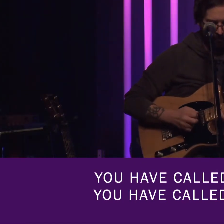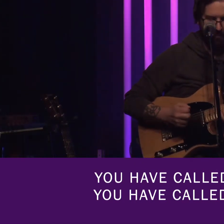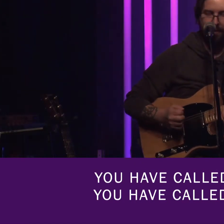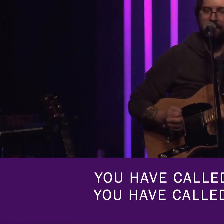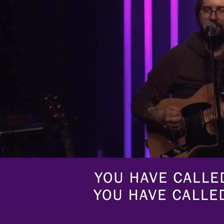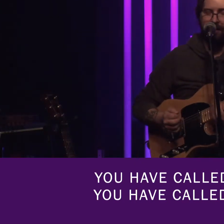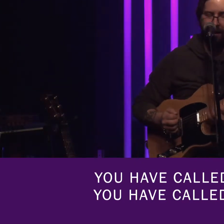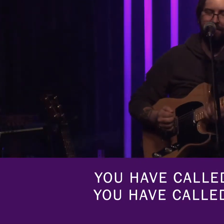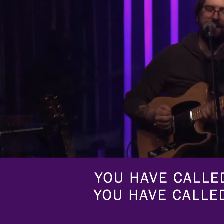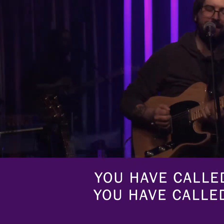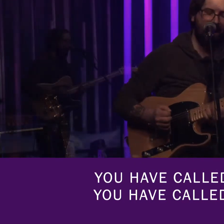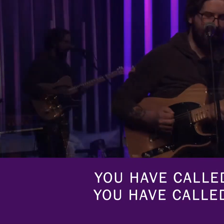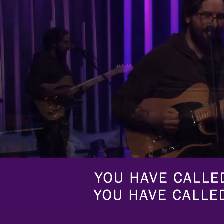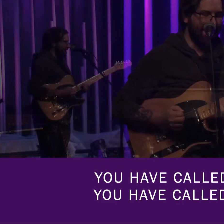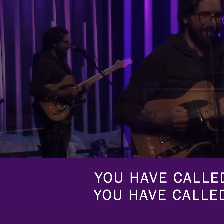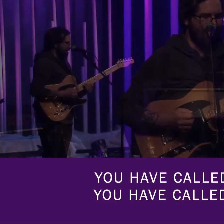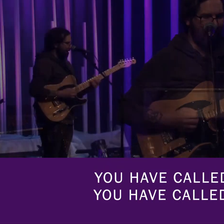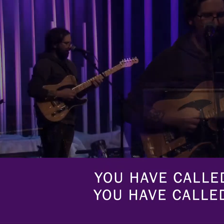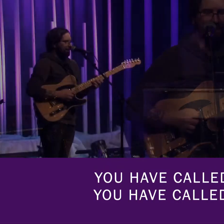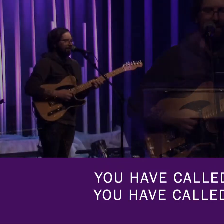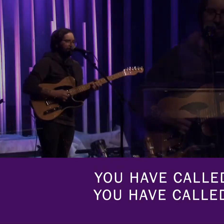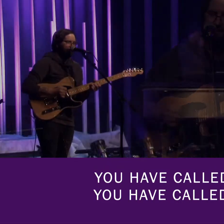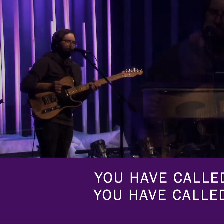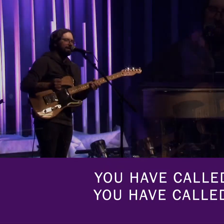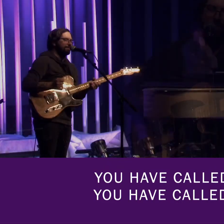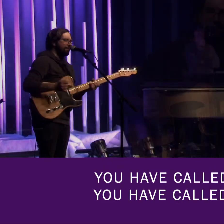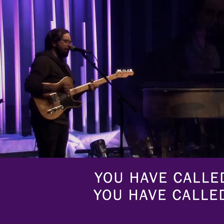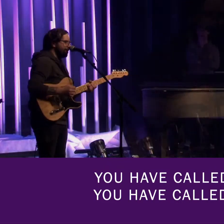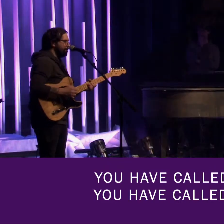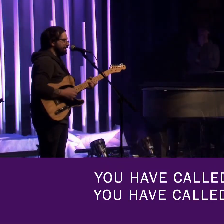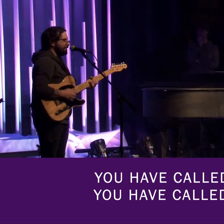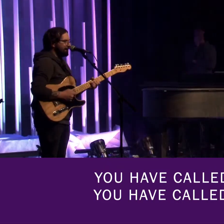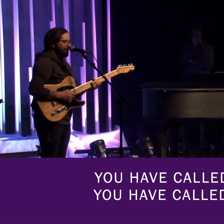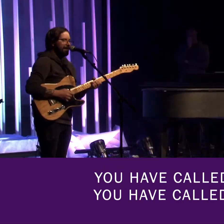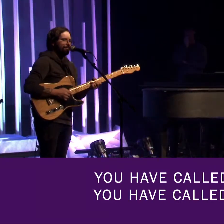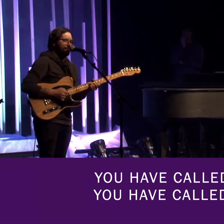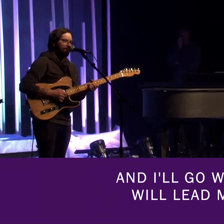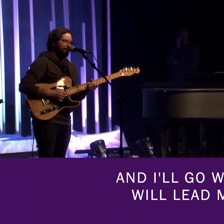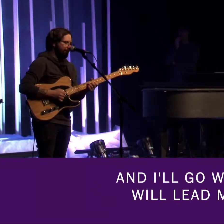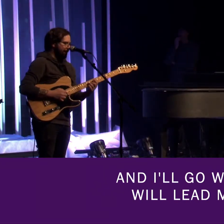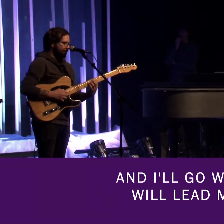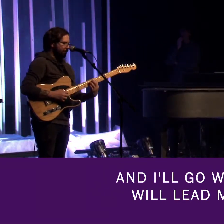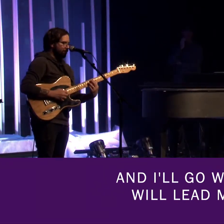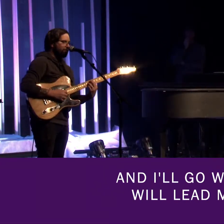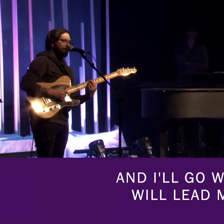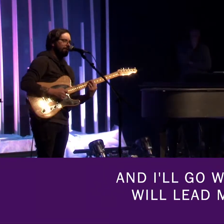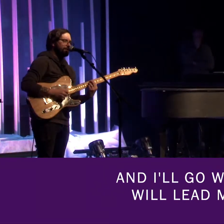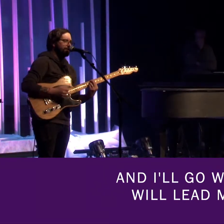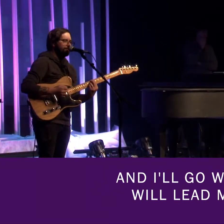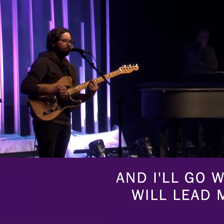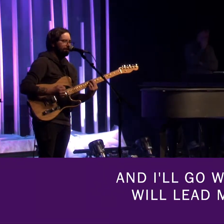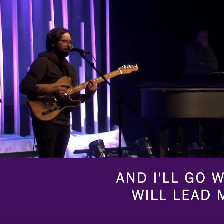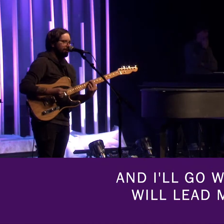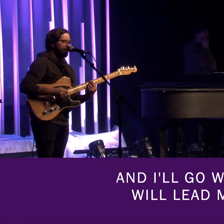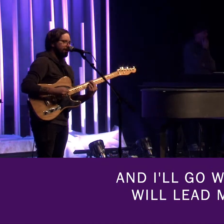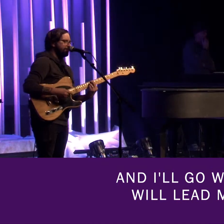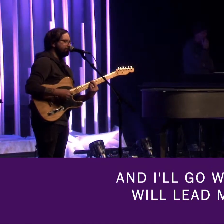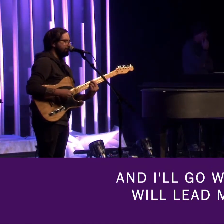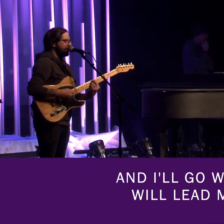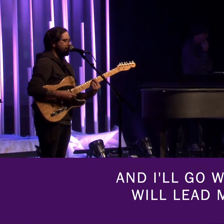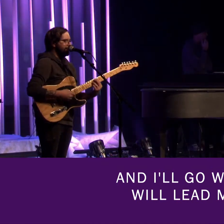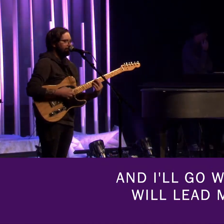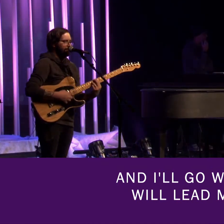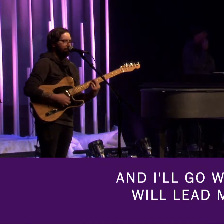Lord. You have called me higher, you have called me deeper, and I'll go where you will